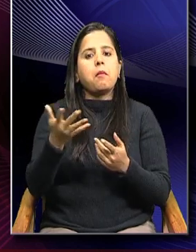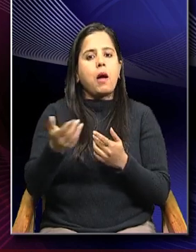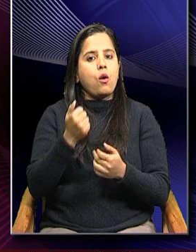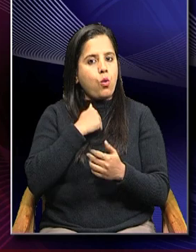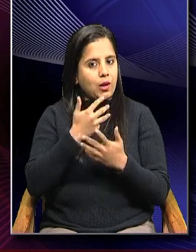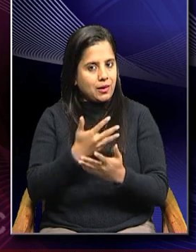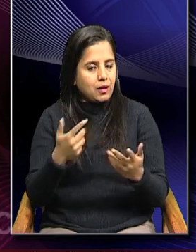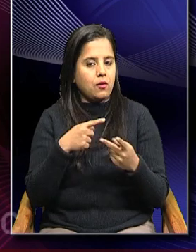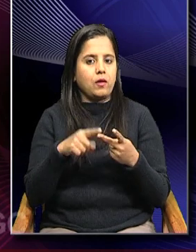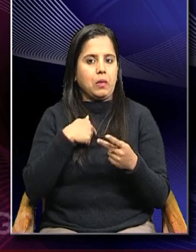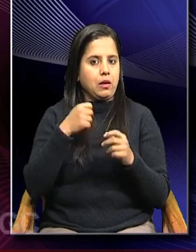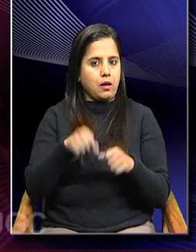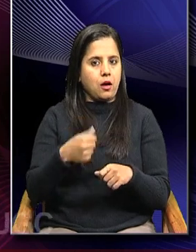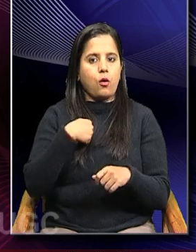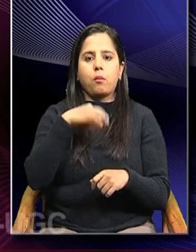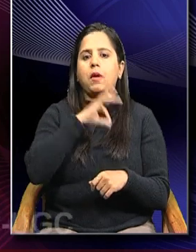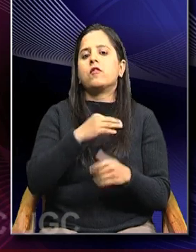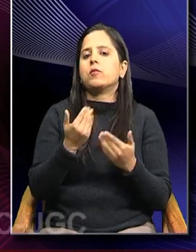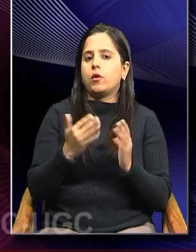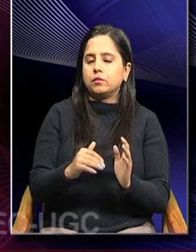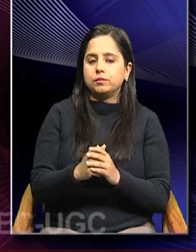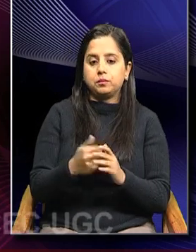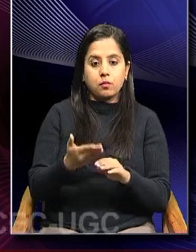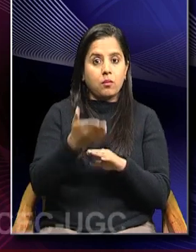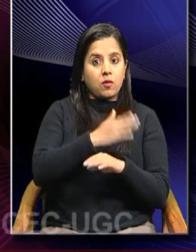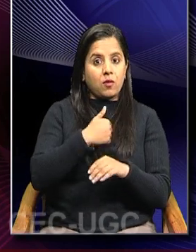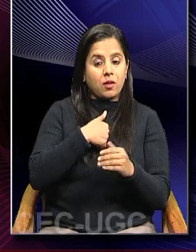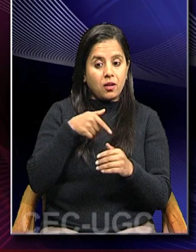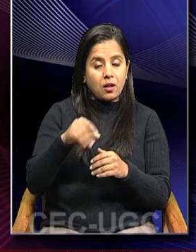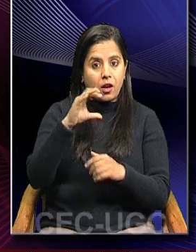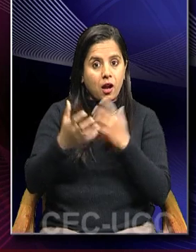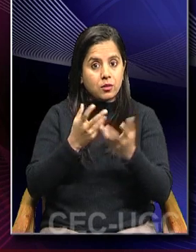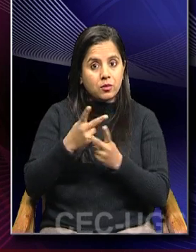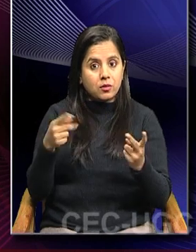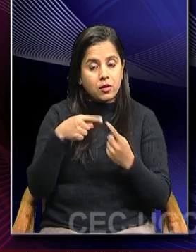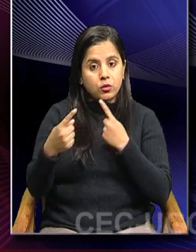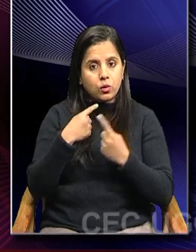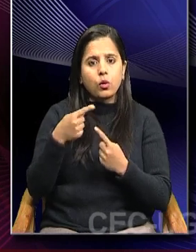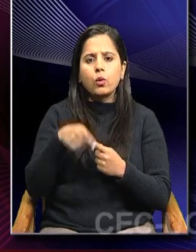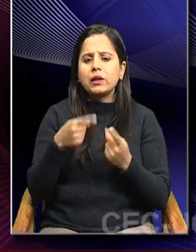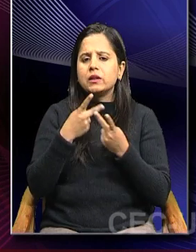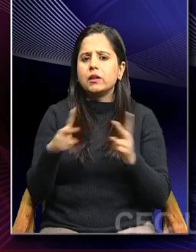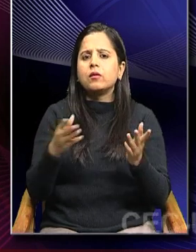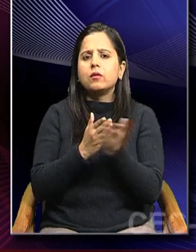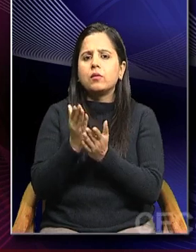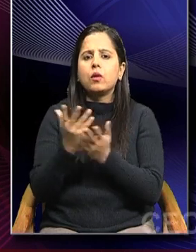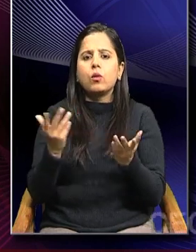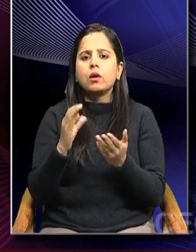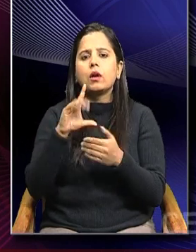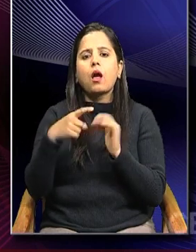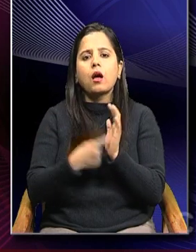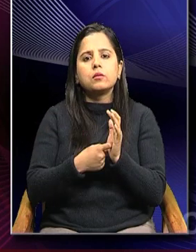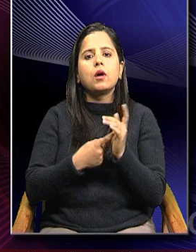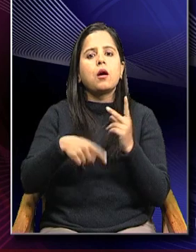product and we are going to get our revenue. So before dealing with the customers, let's understand what are the different types of customers